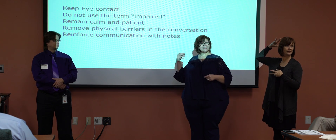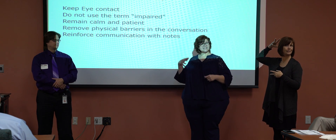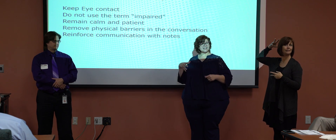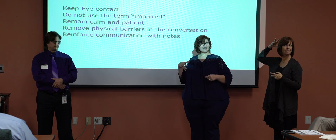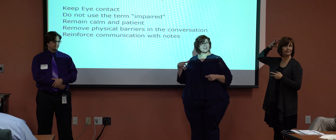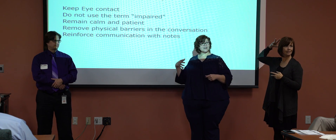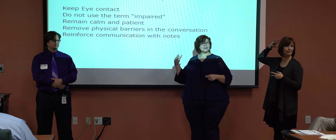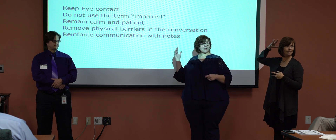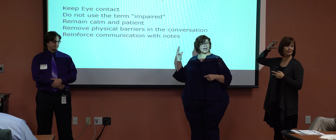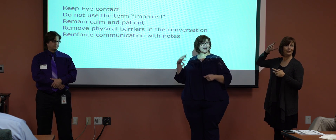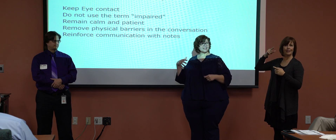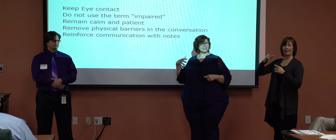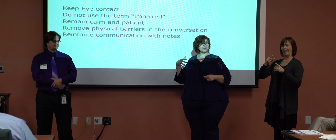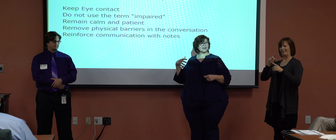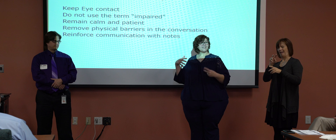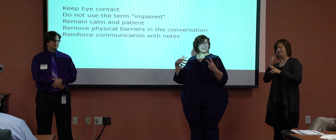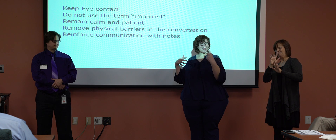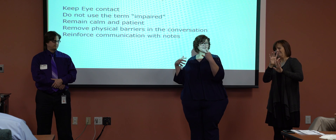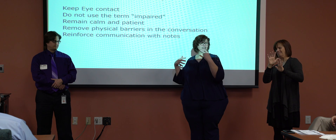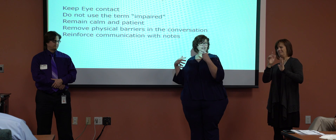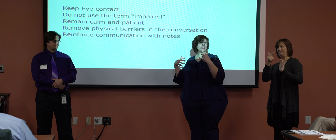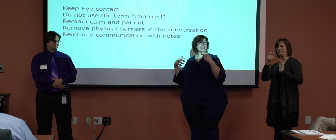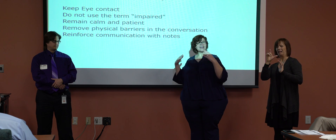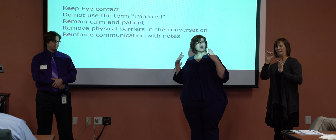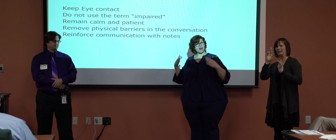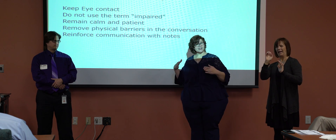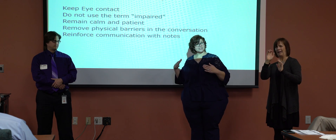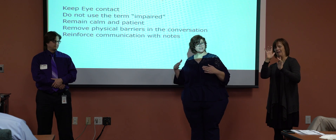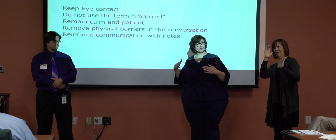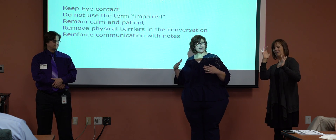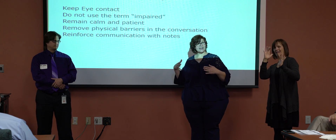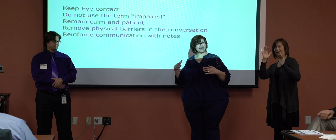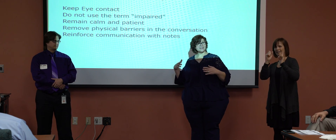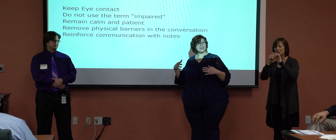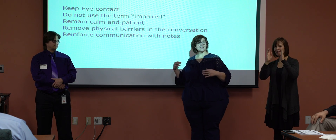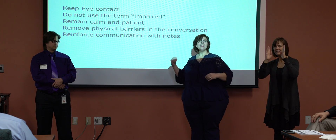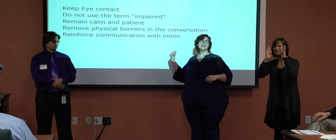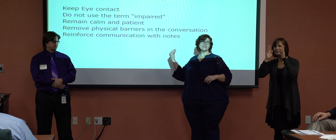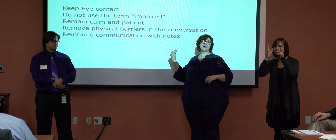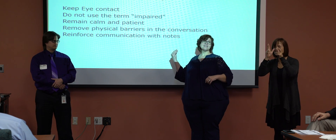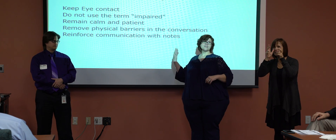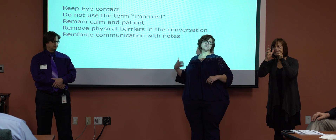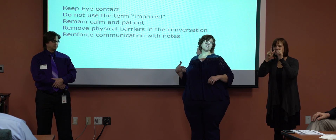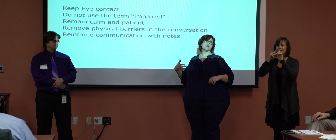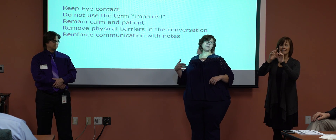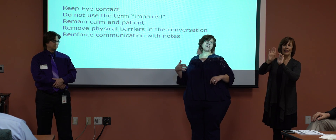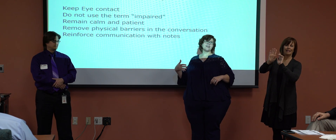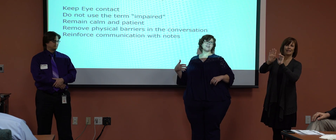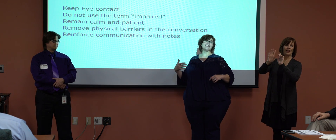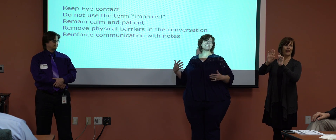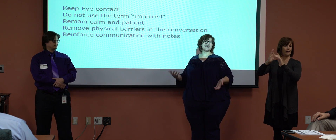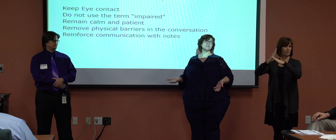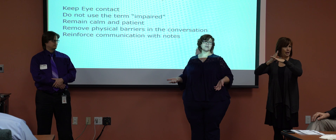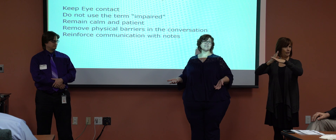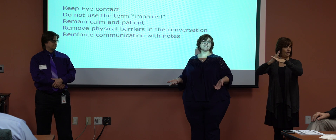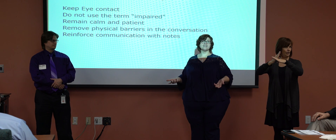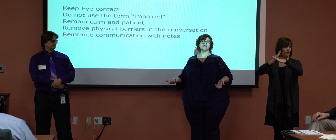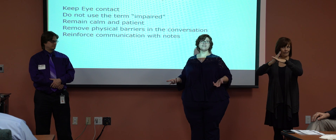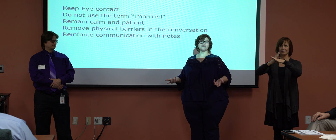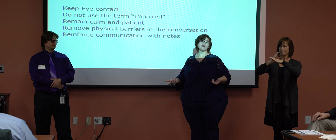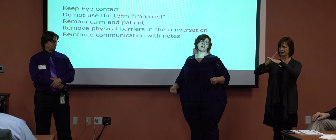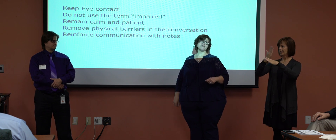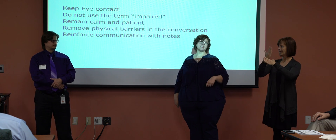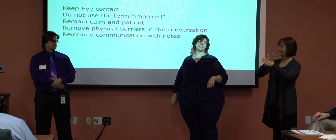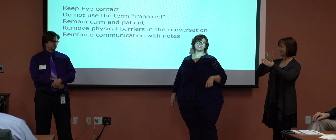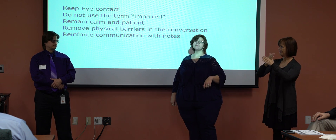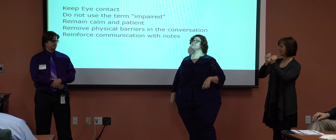the lighting is glaring behind you and they have to look and concentrate at that, that's a physical barrier, and that's a hindrance